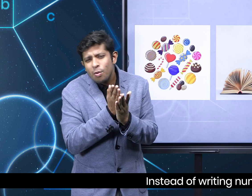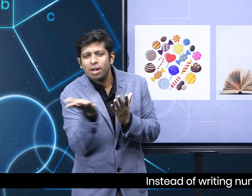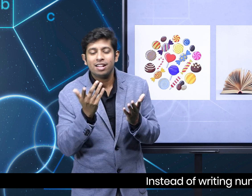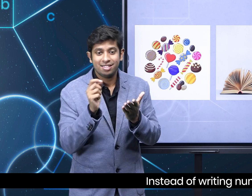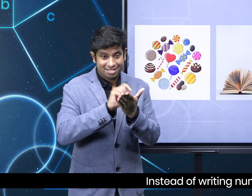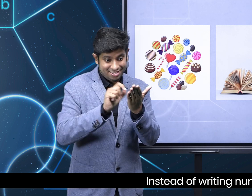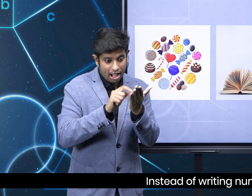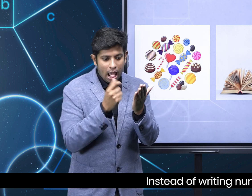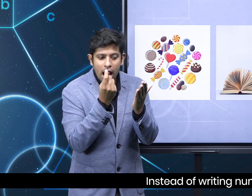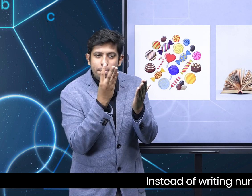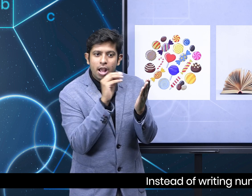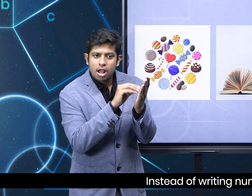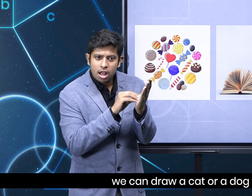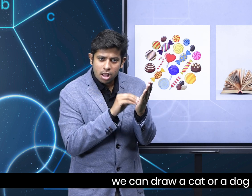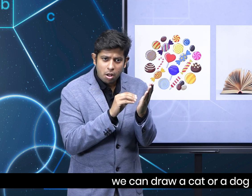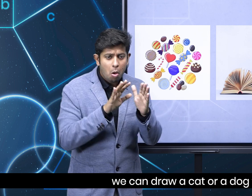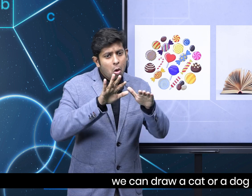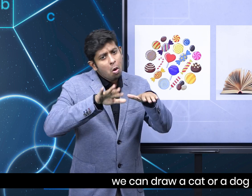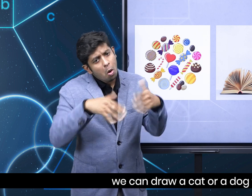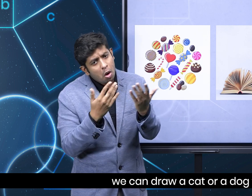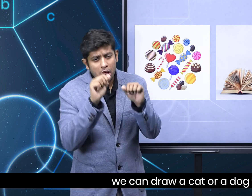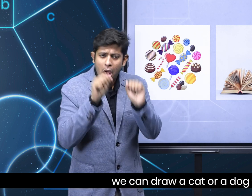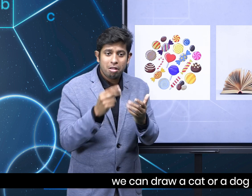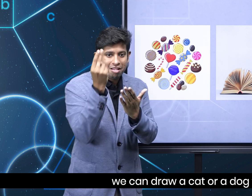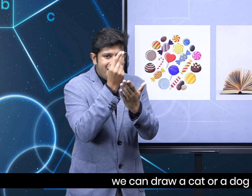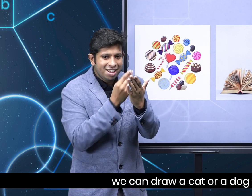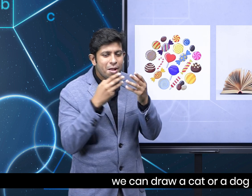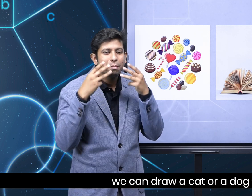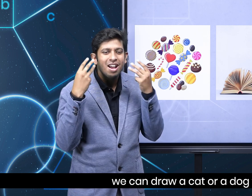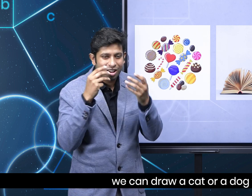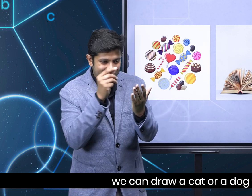Instead of writing numbers, we can draw a cat or a dog for each pet.